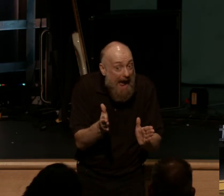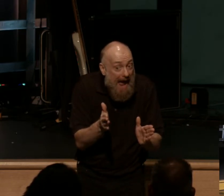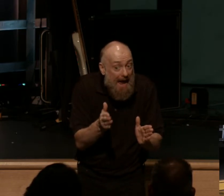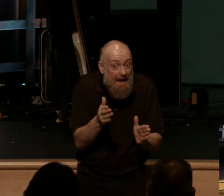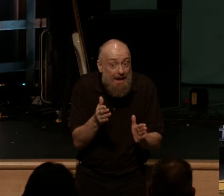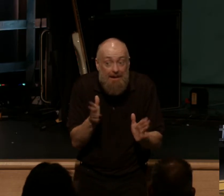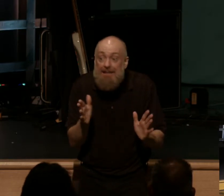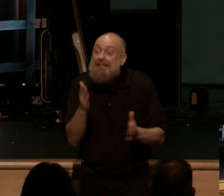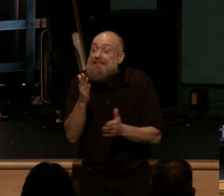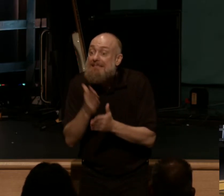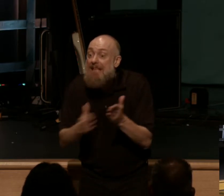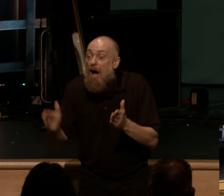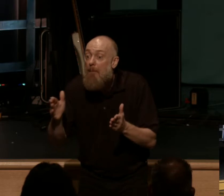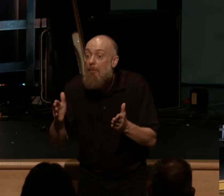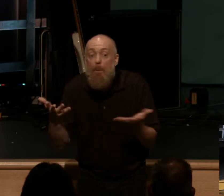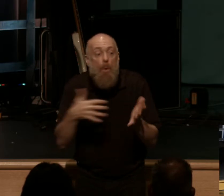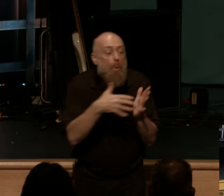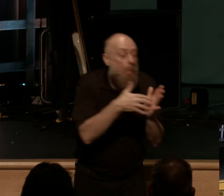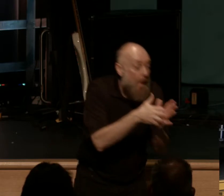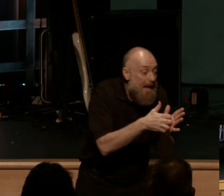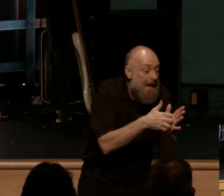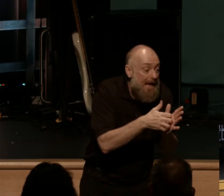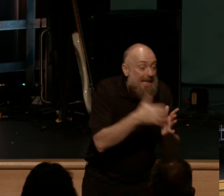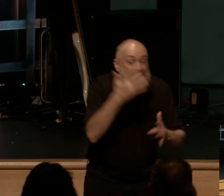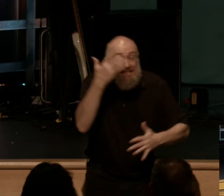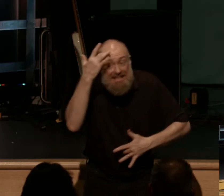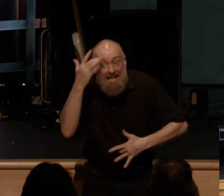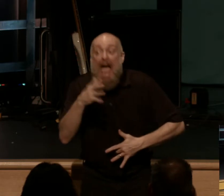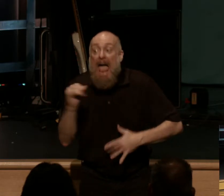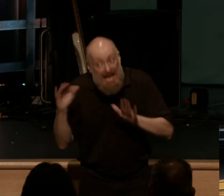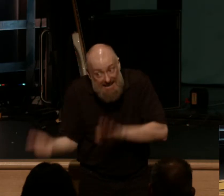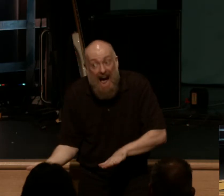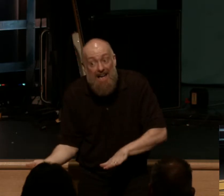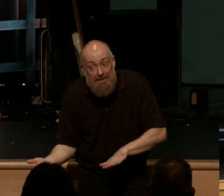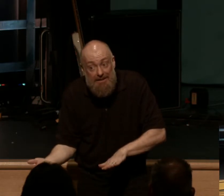says, this is why some of you have become weak and sick and even died.